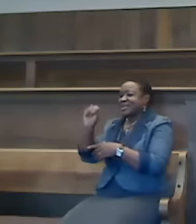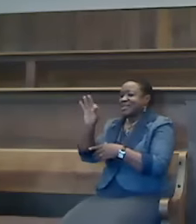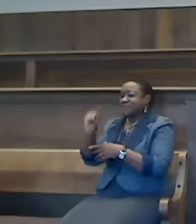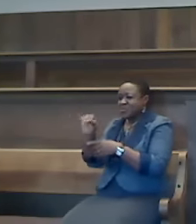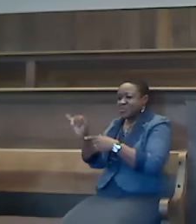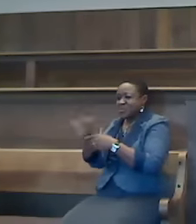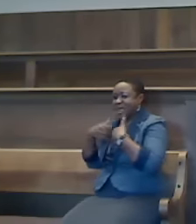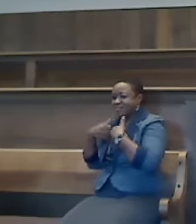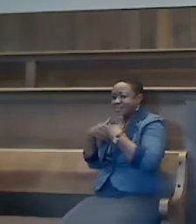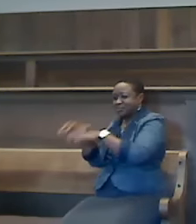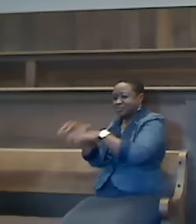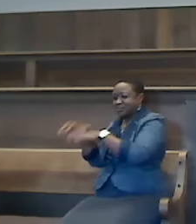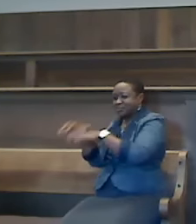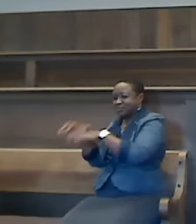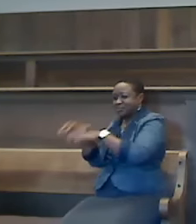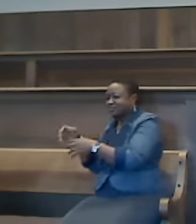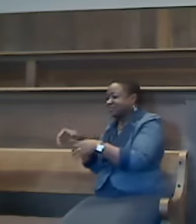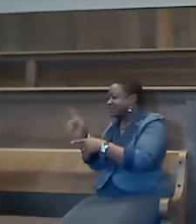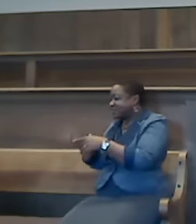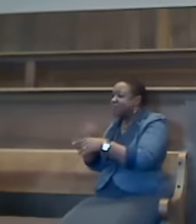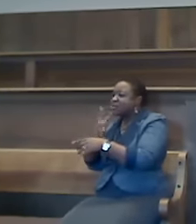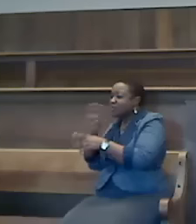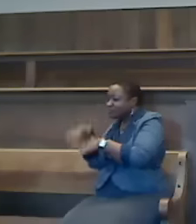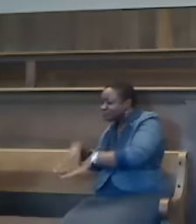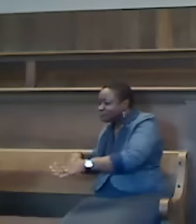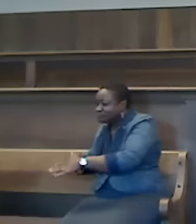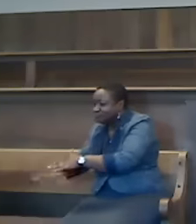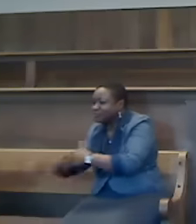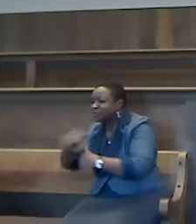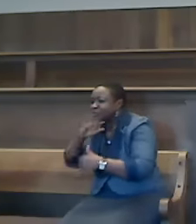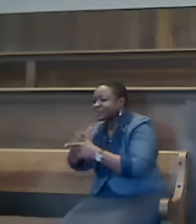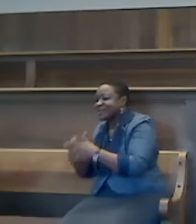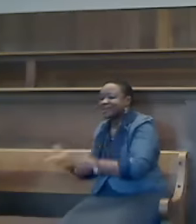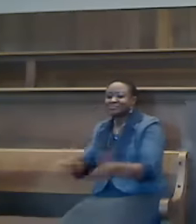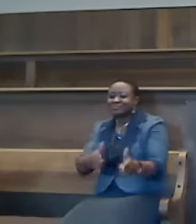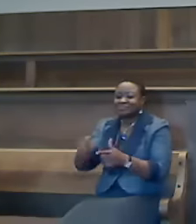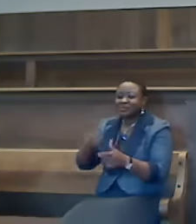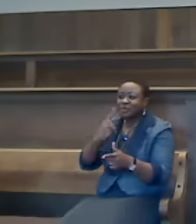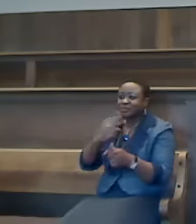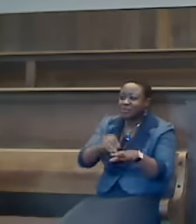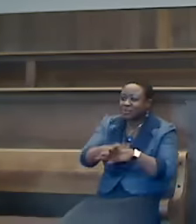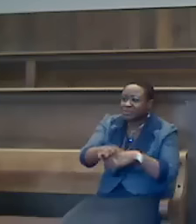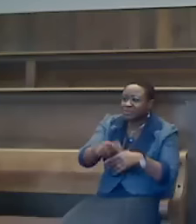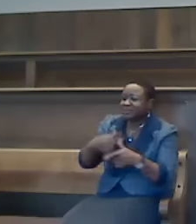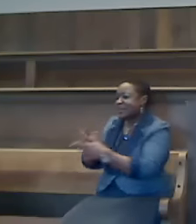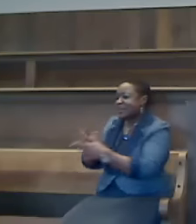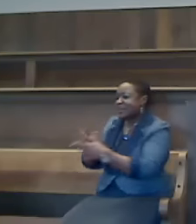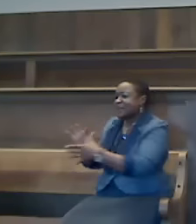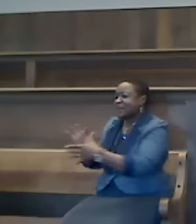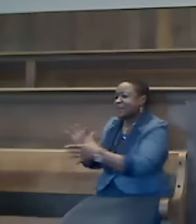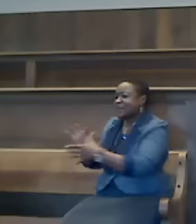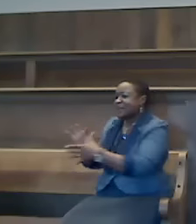operations. It definitely affects the meat that we're eating. So